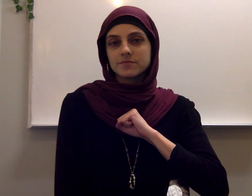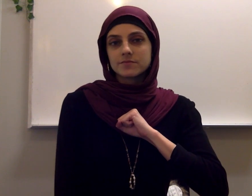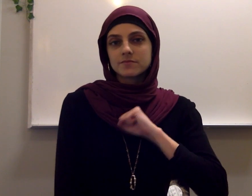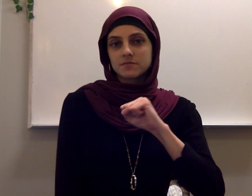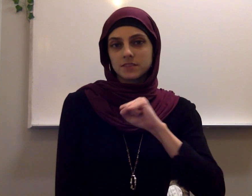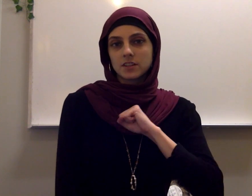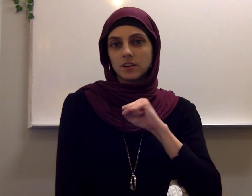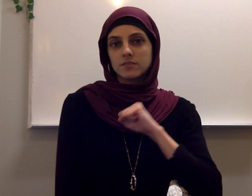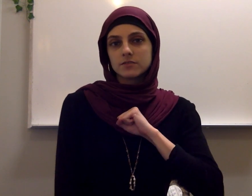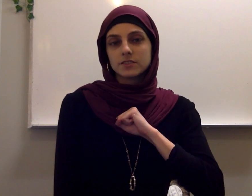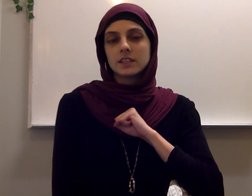Cough.